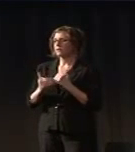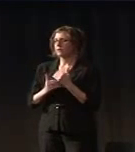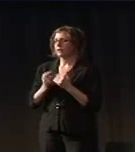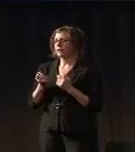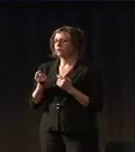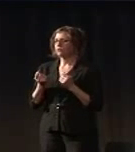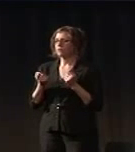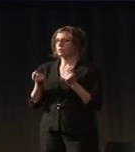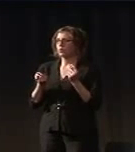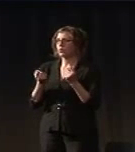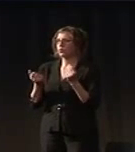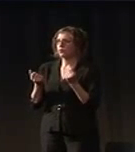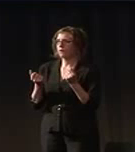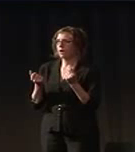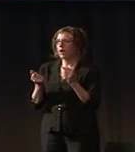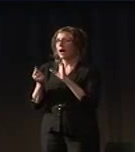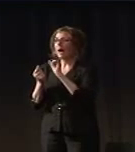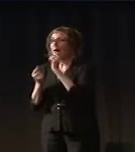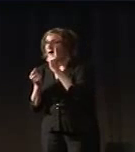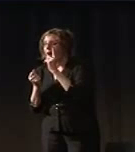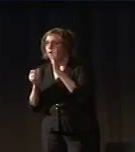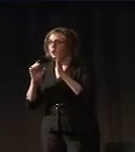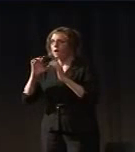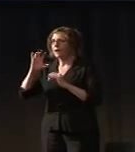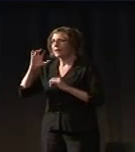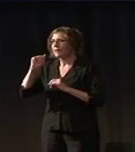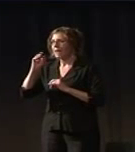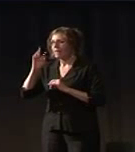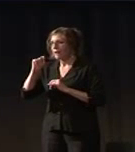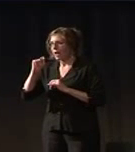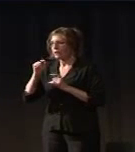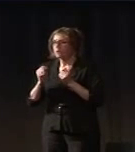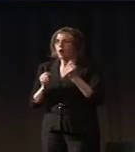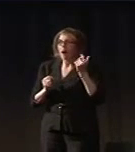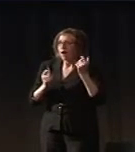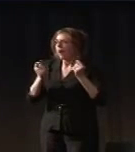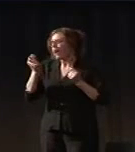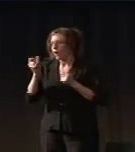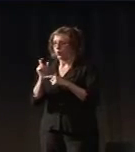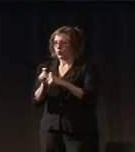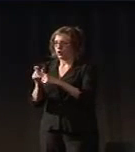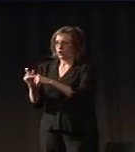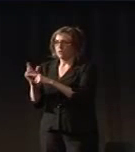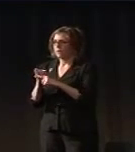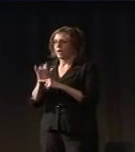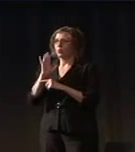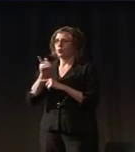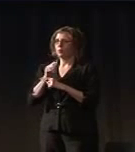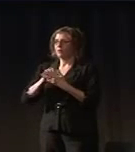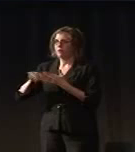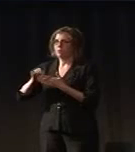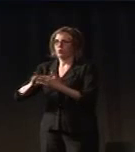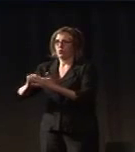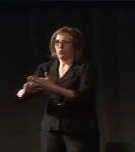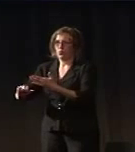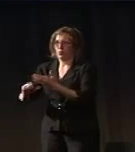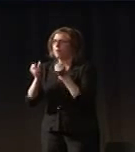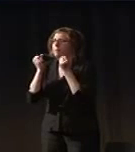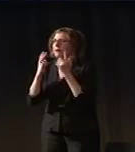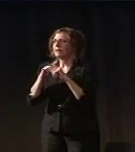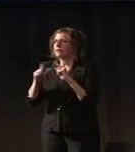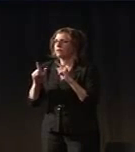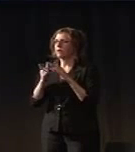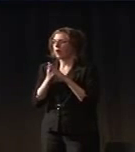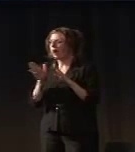caveats, of sort of words that would eventually be removed for a kind of straightforward textbook declarative statement. All the caveats